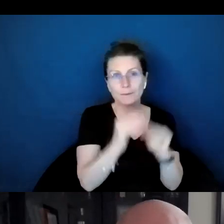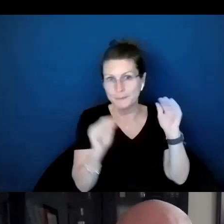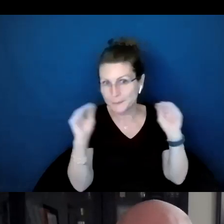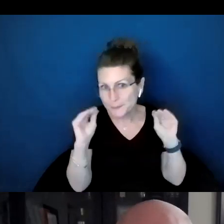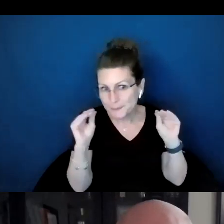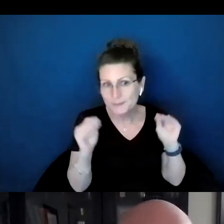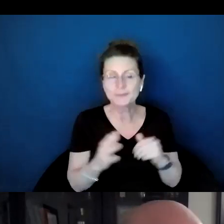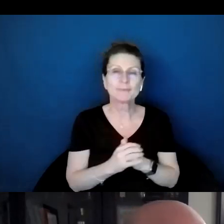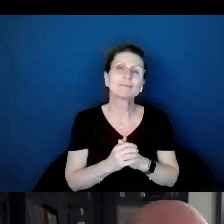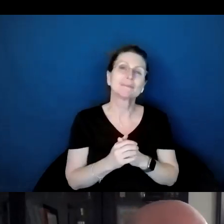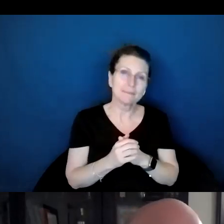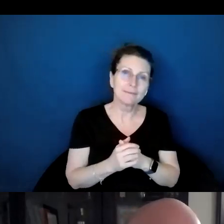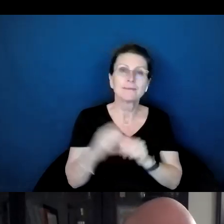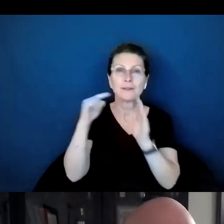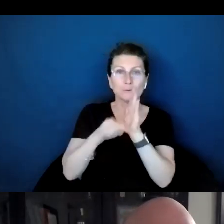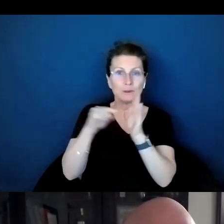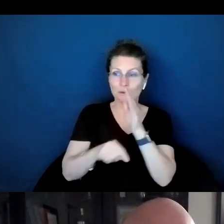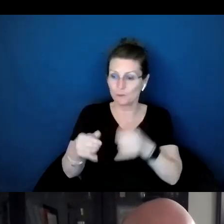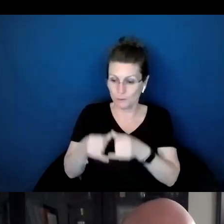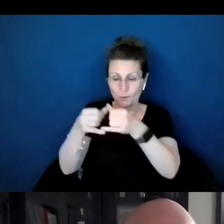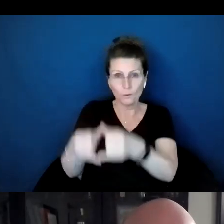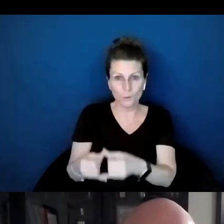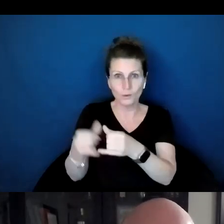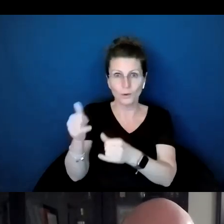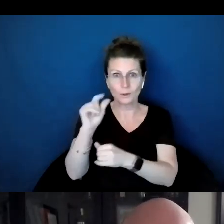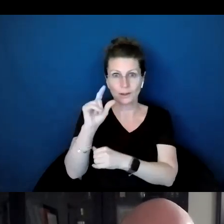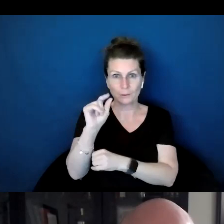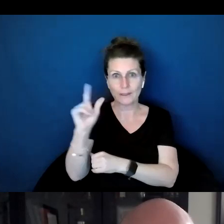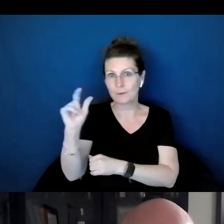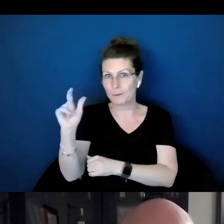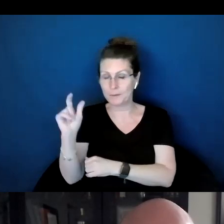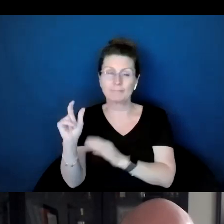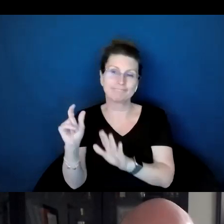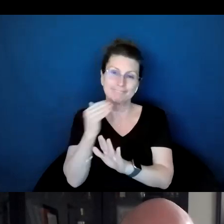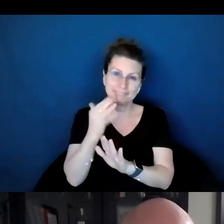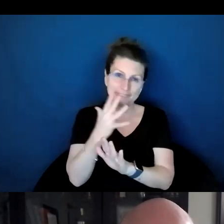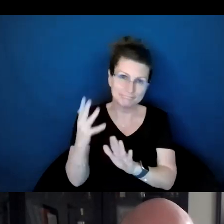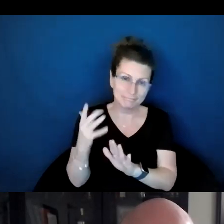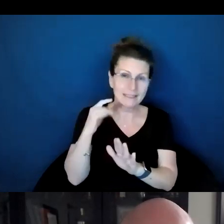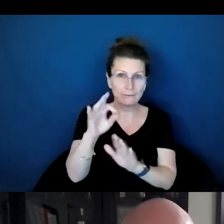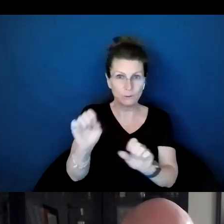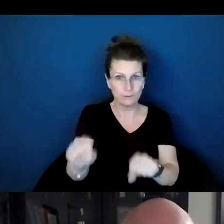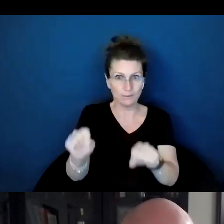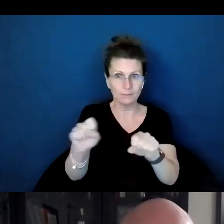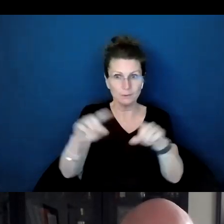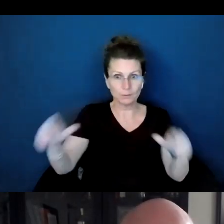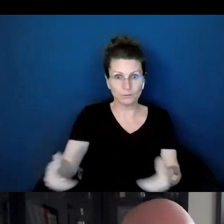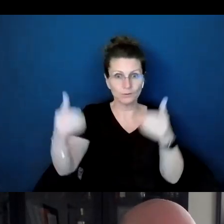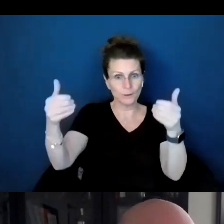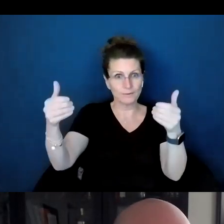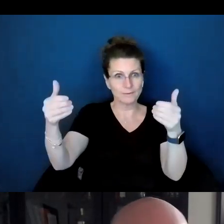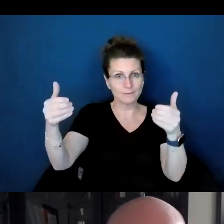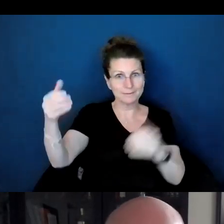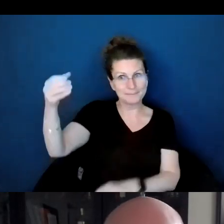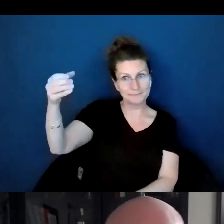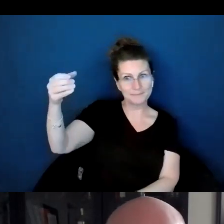acknowledgement of our research award winners from 2020 and 2021. So if you are able, I would ask that you do raise your glass. This